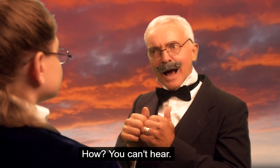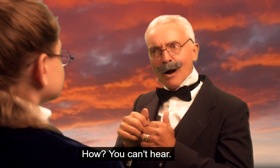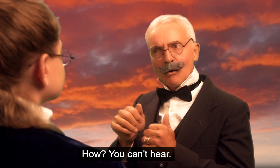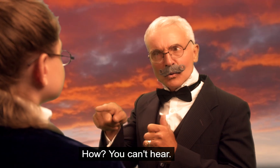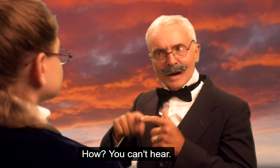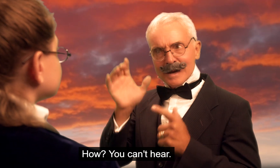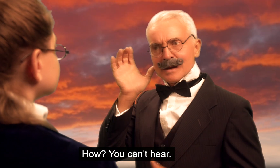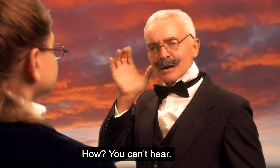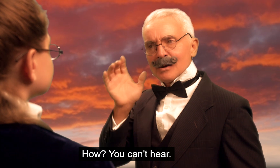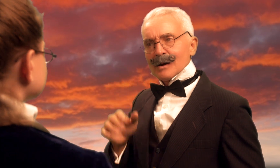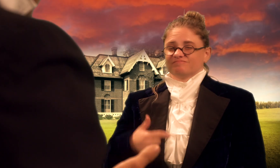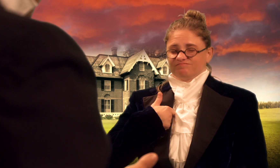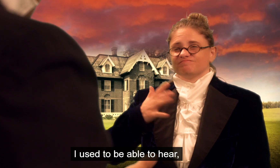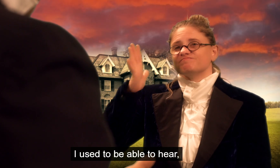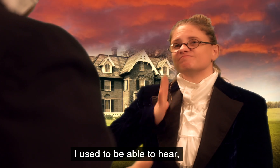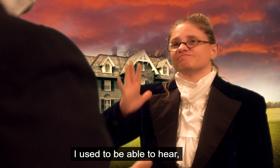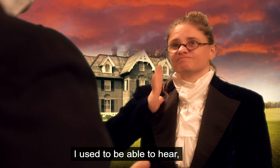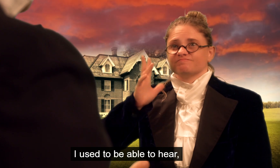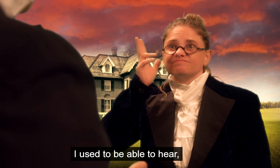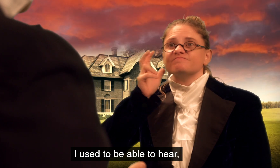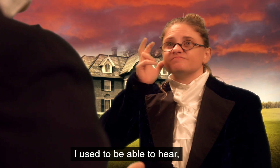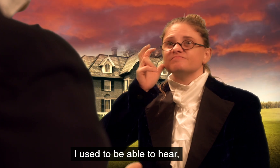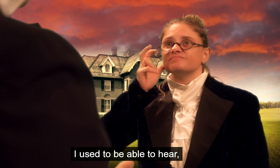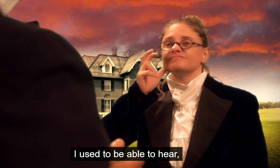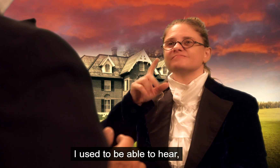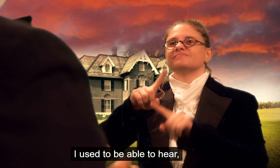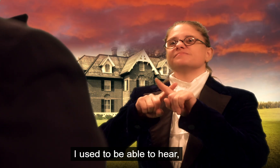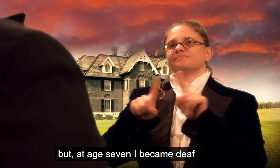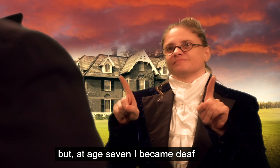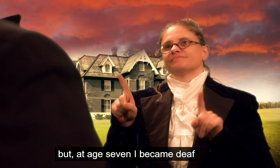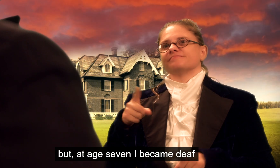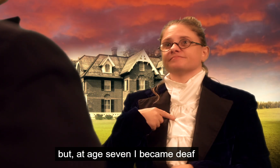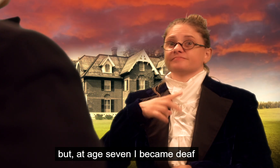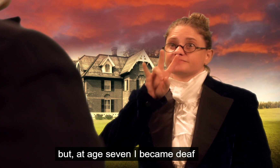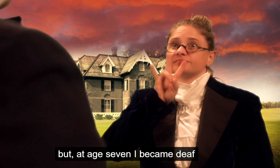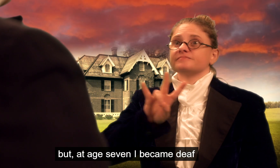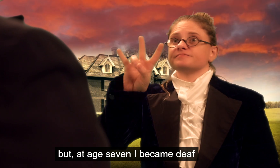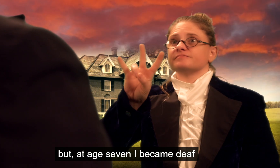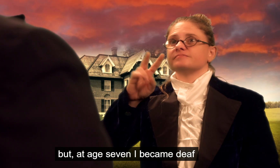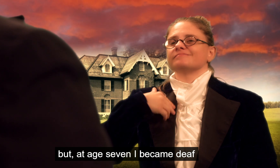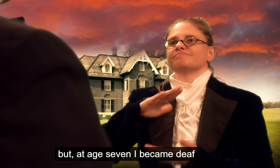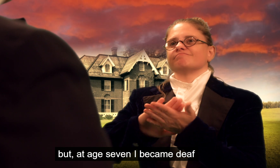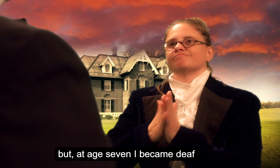How? You can't hear. I used to be able to hear, but at age 7, I became